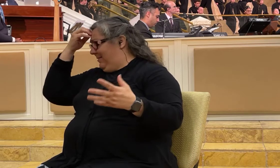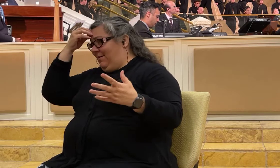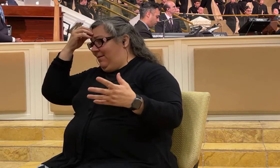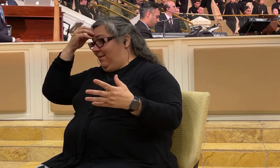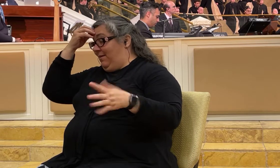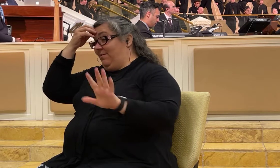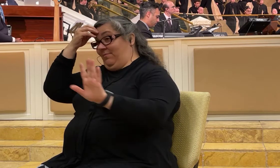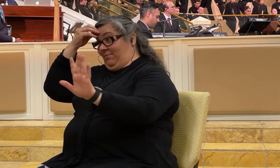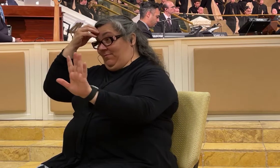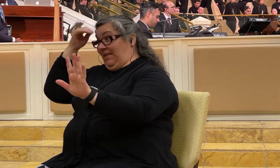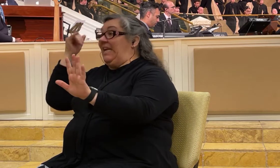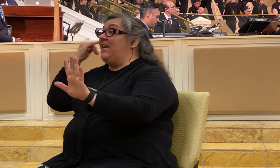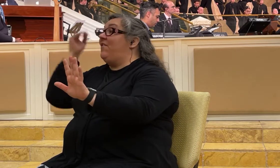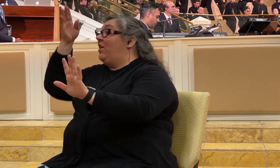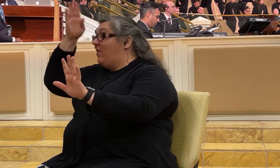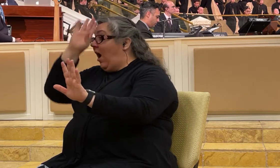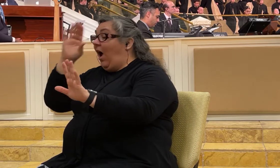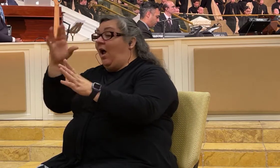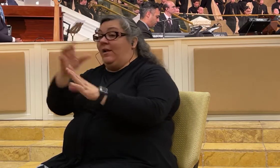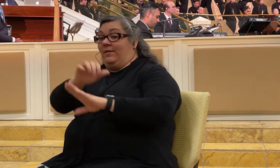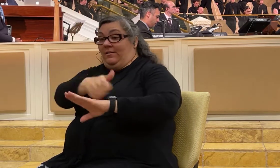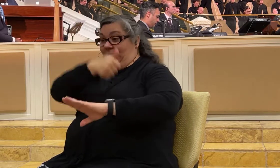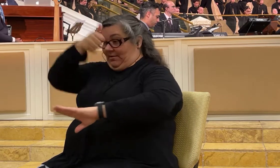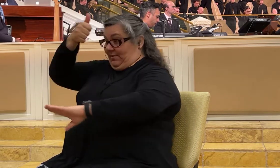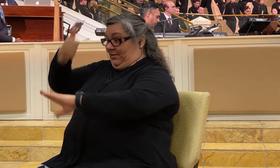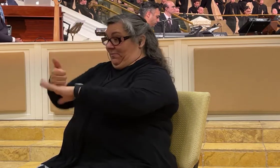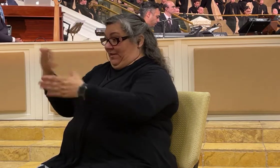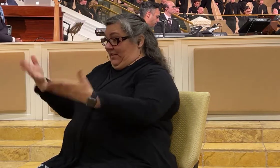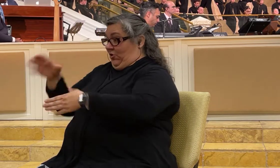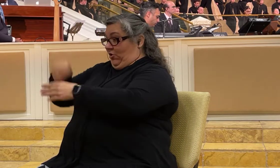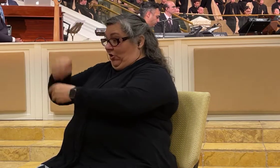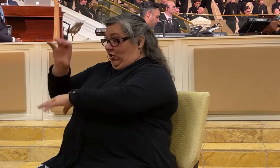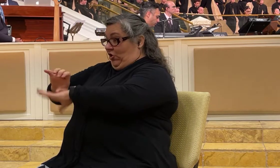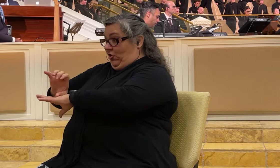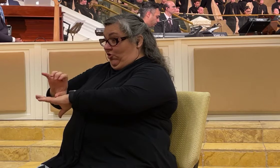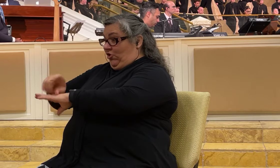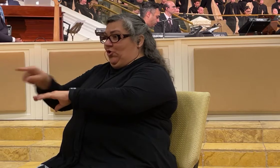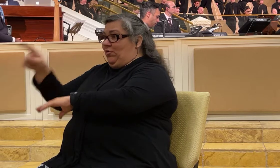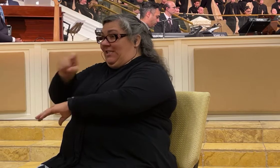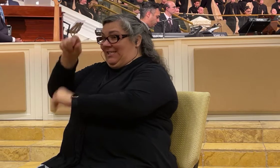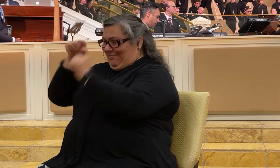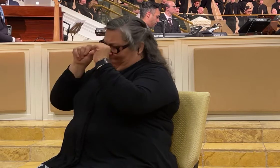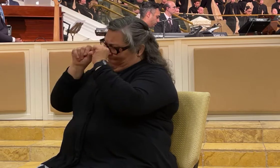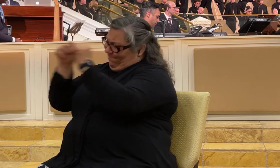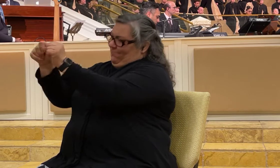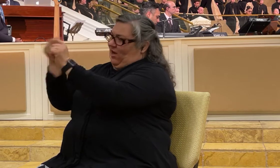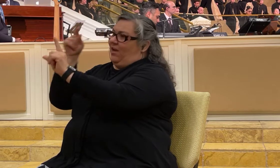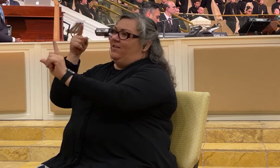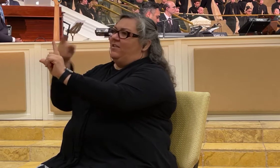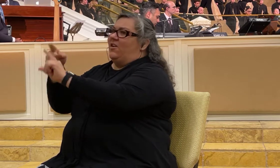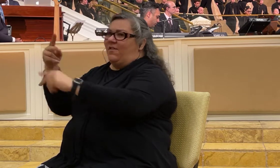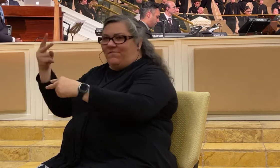promise. Well, I'd say if God put you somewhere, then you need to sit until you get it figured out.